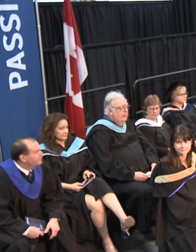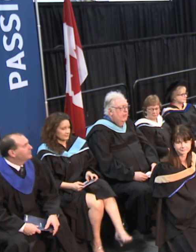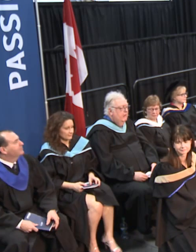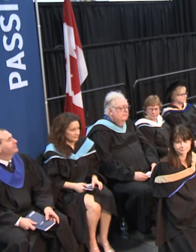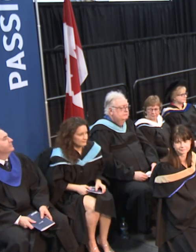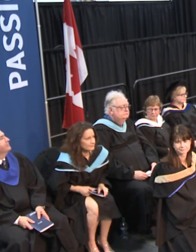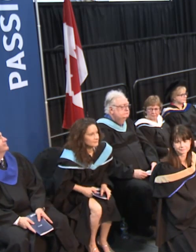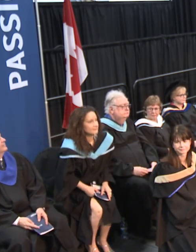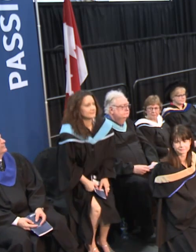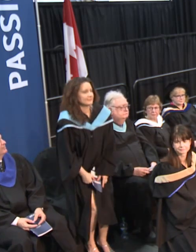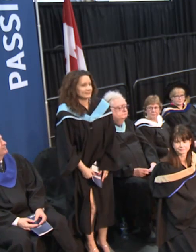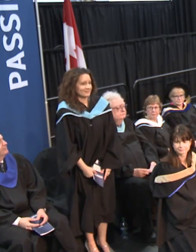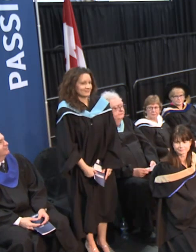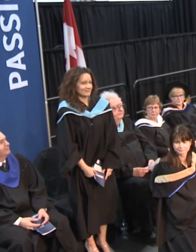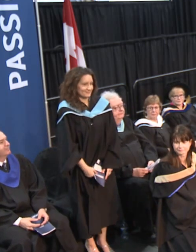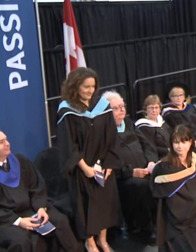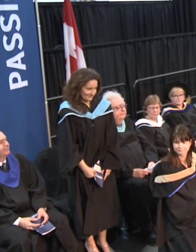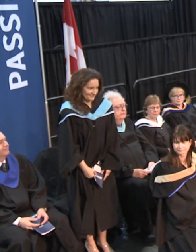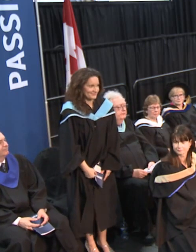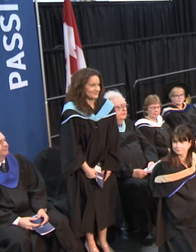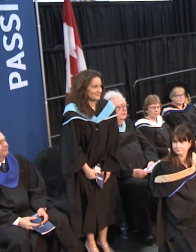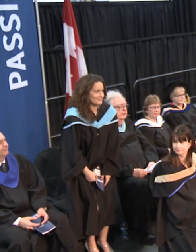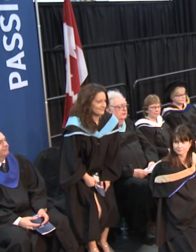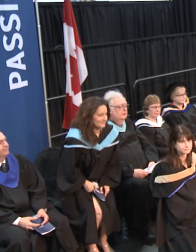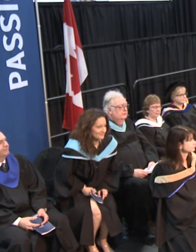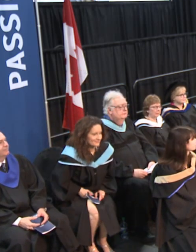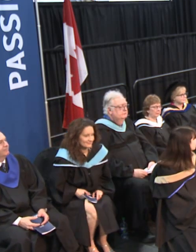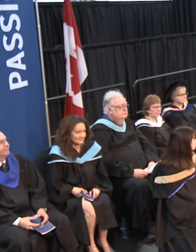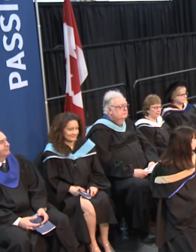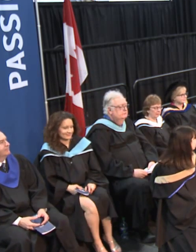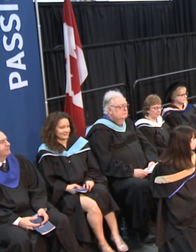Jill Provo, Dean, Access and Flexible Learning,